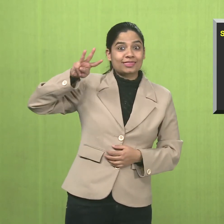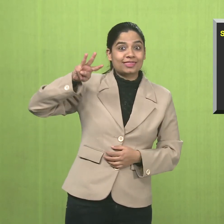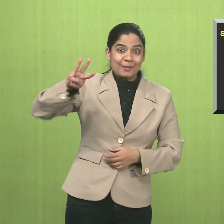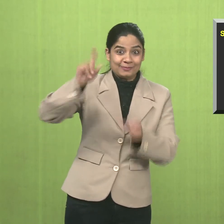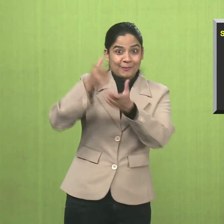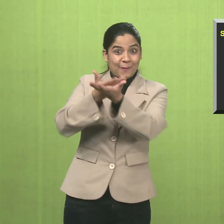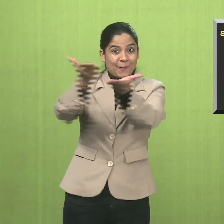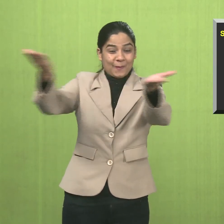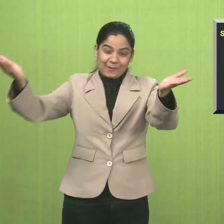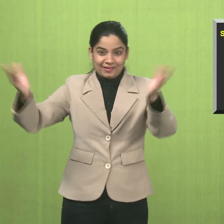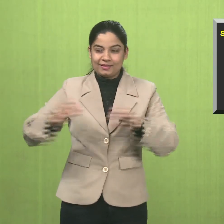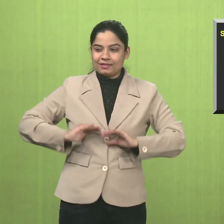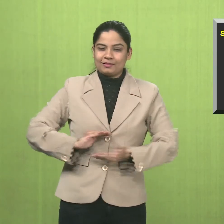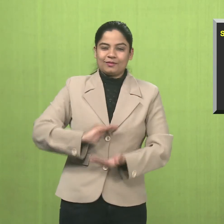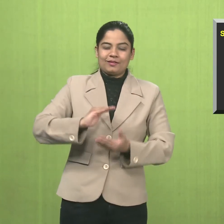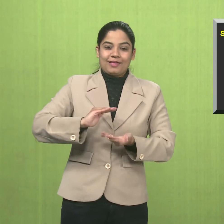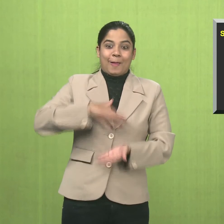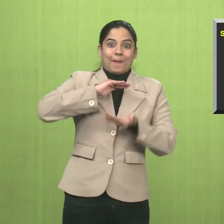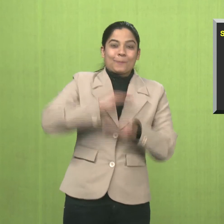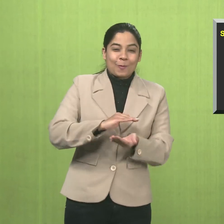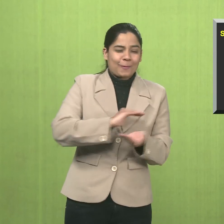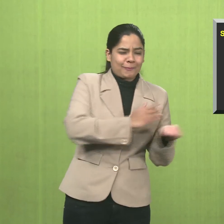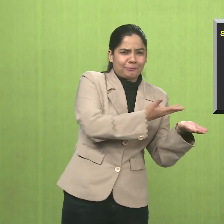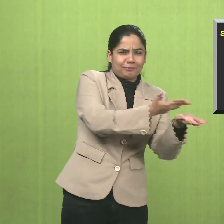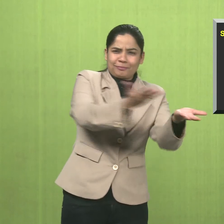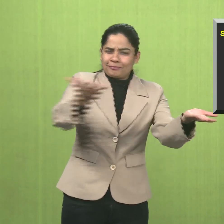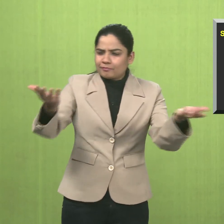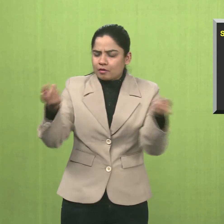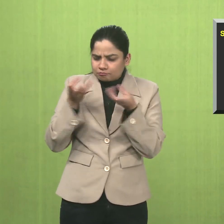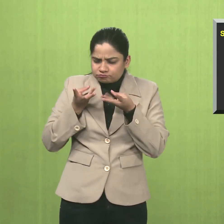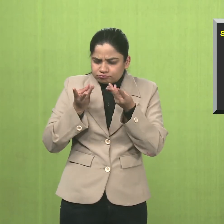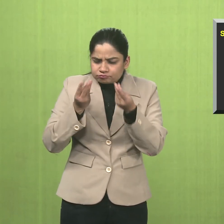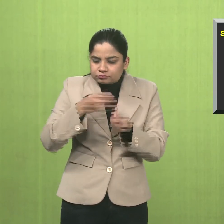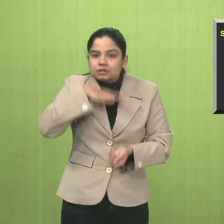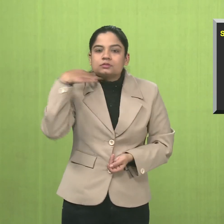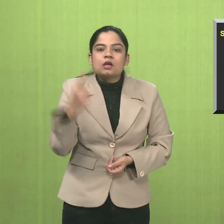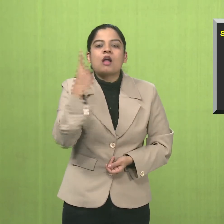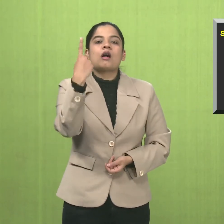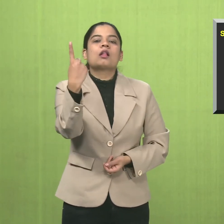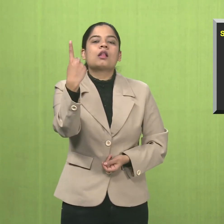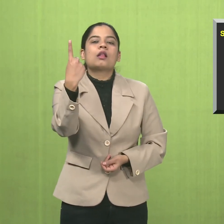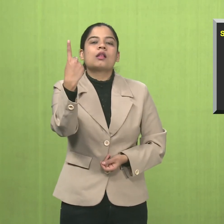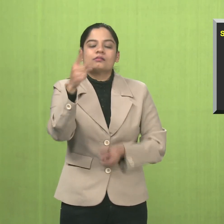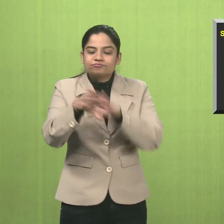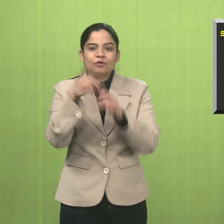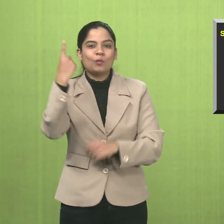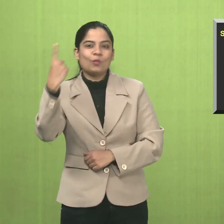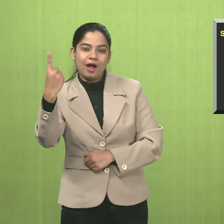pregnant, only one woman may die, after delivering the child. Only one, and rest are alive